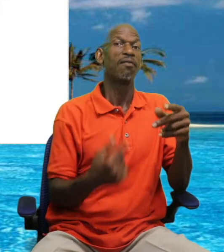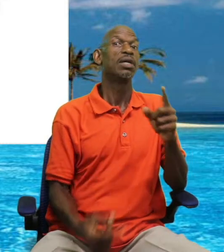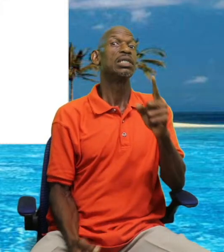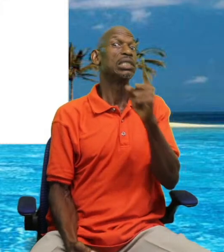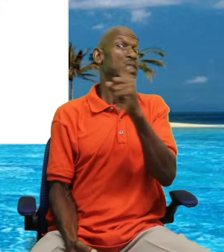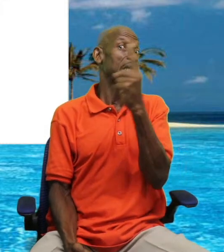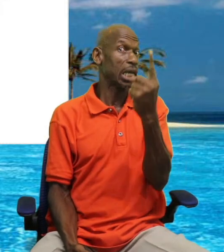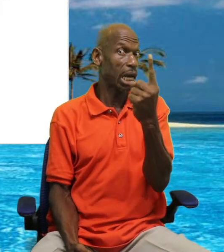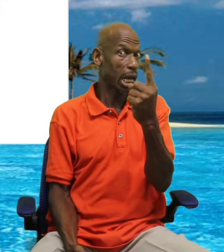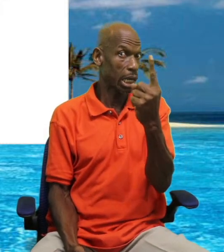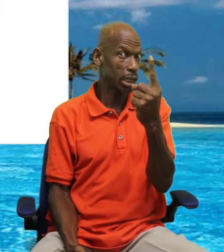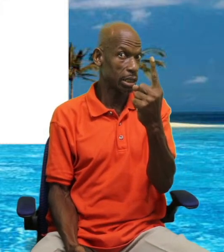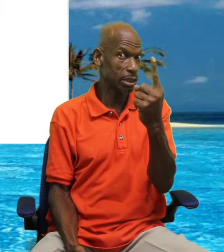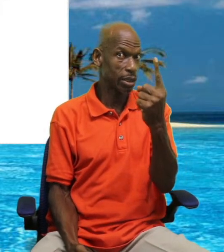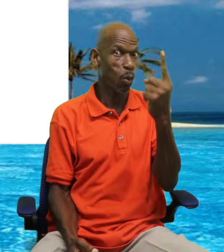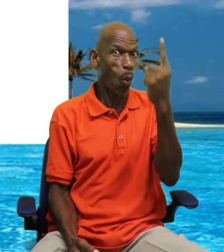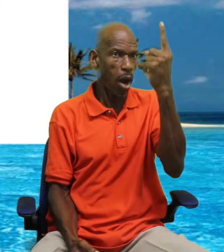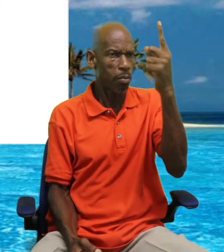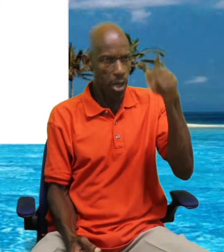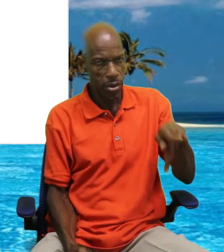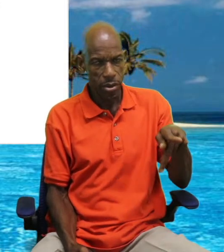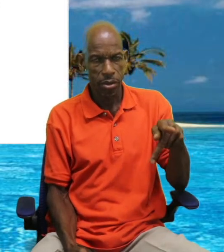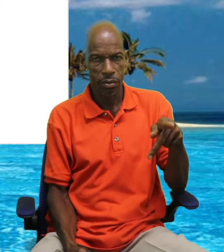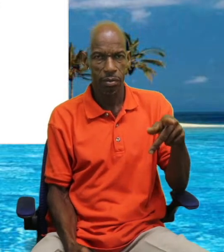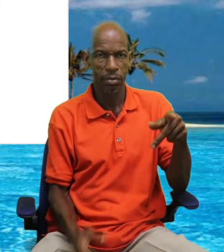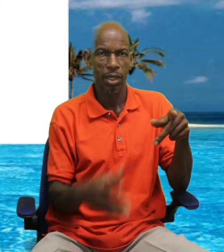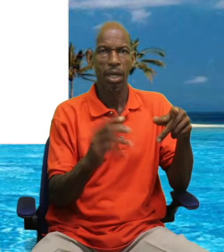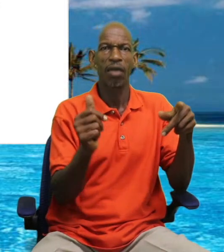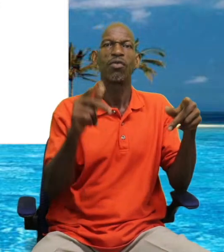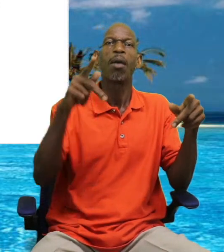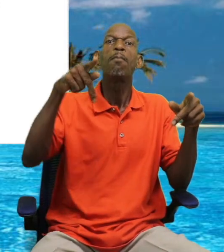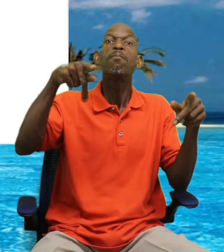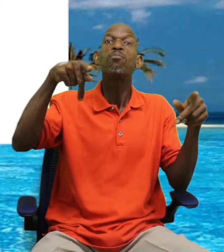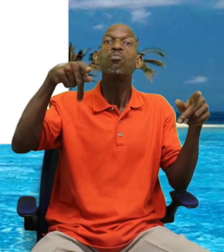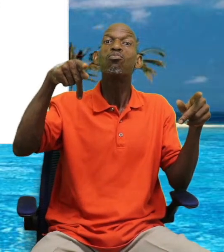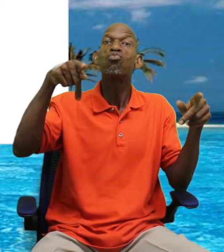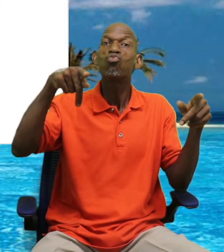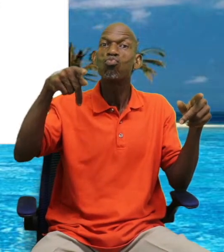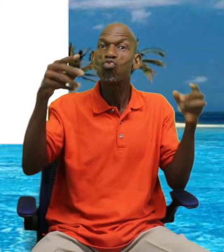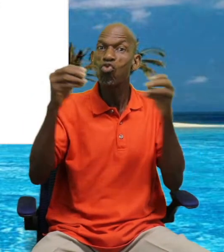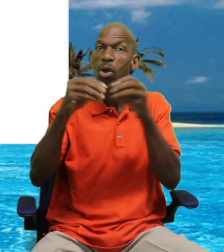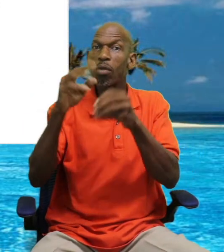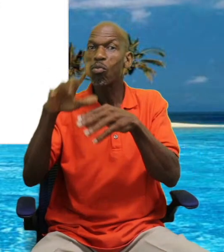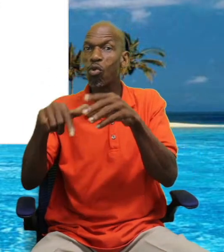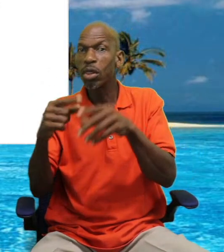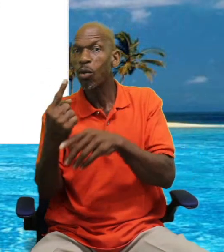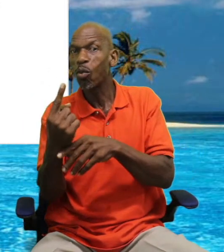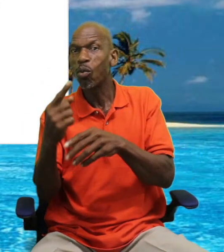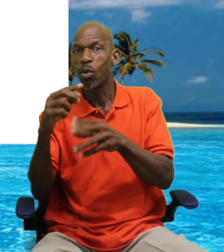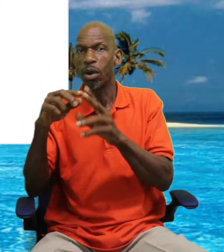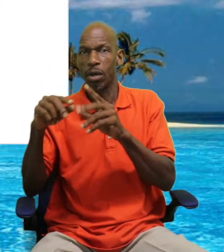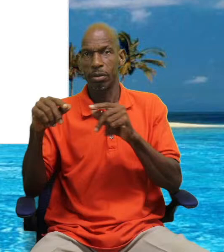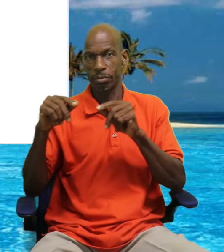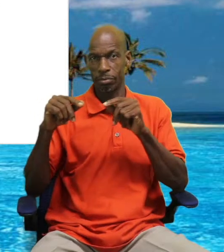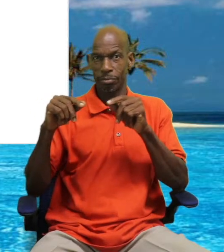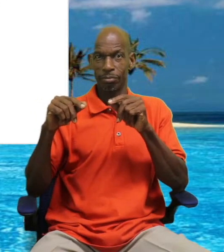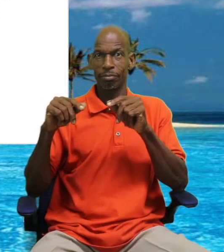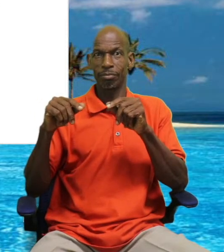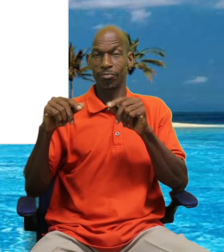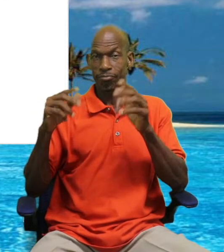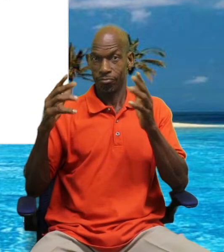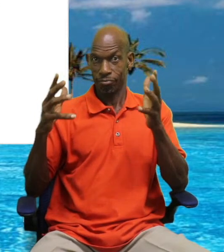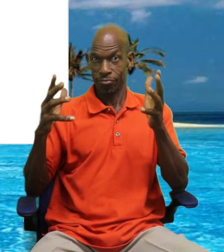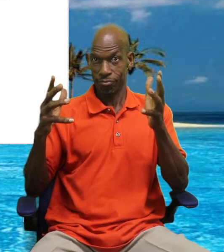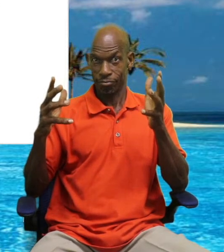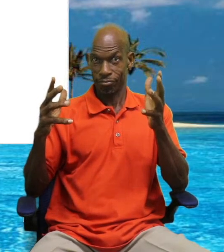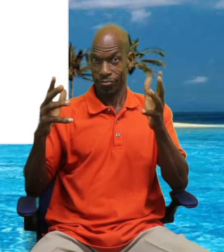replace one person or thing, and then we have plural to replace more